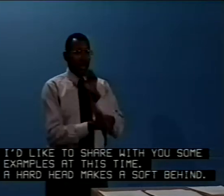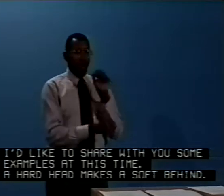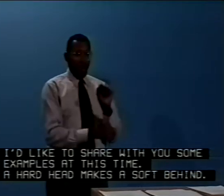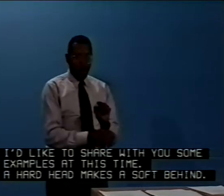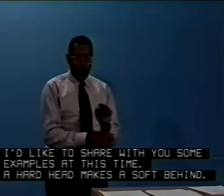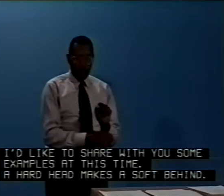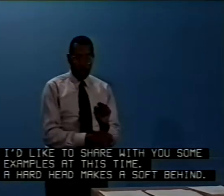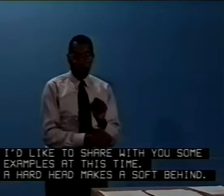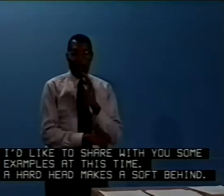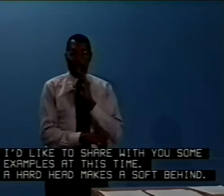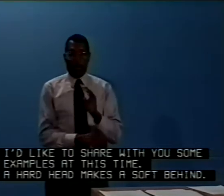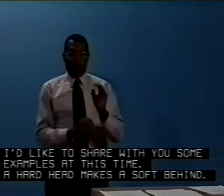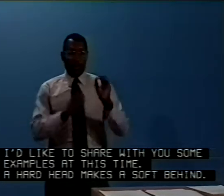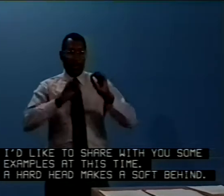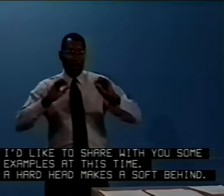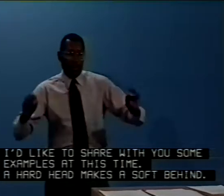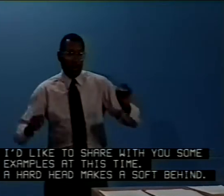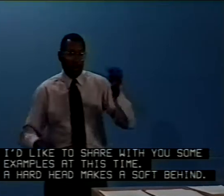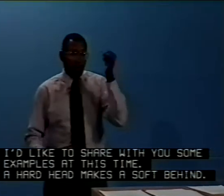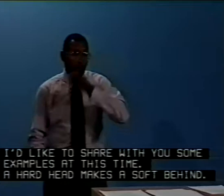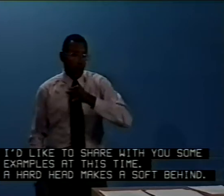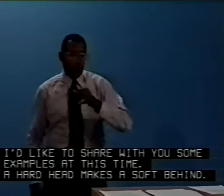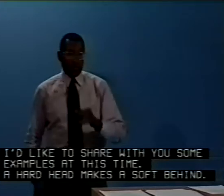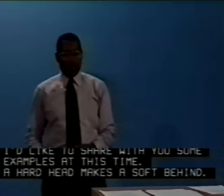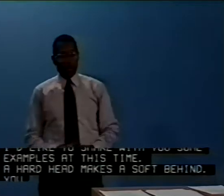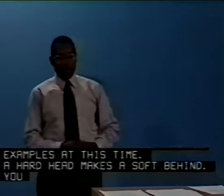You don't get to be old being no fool.